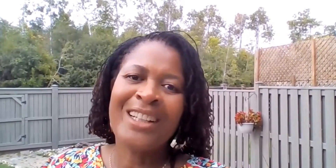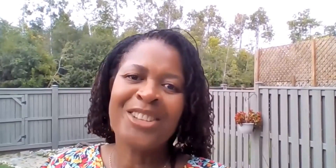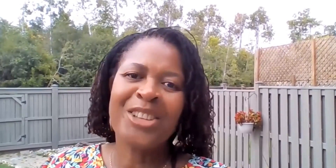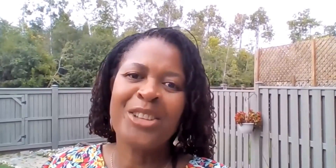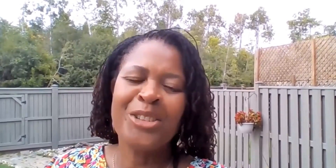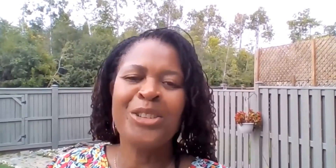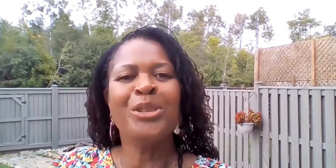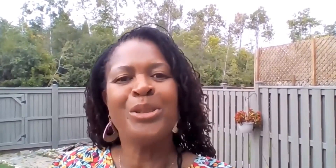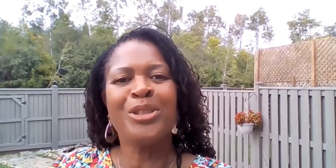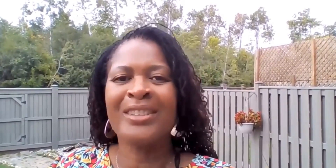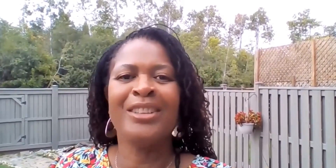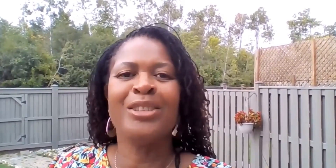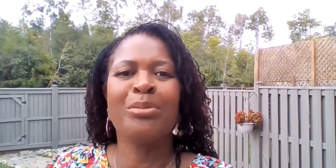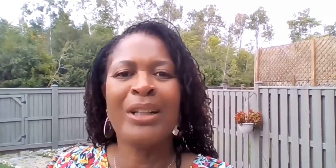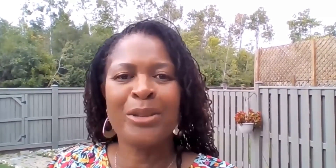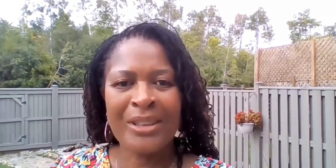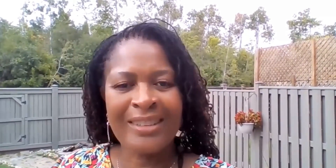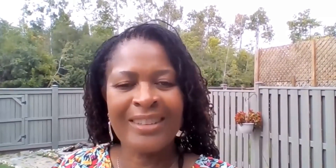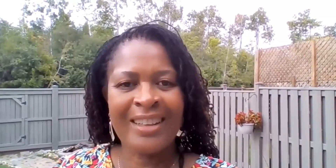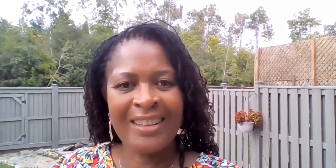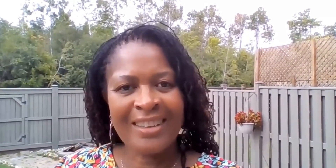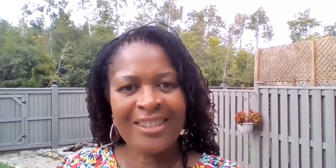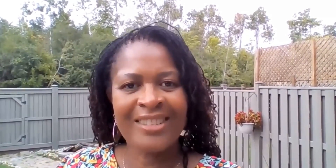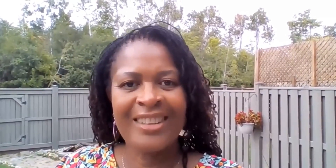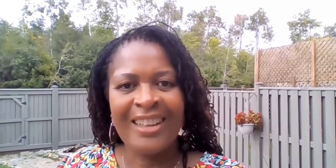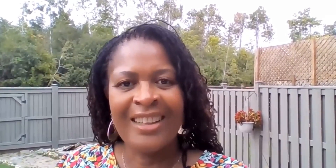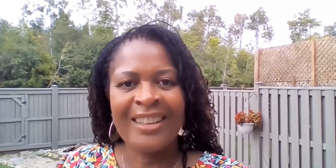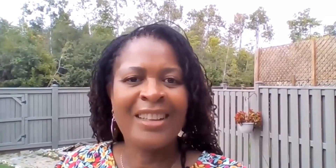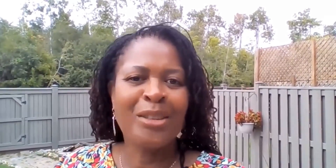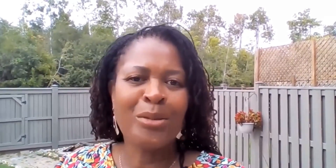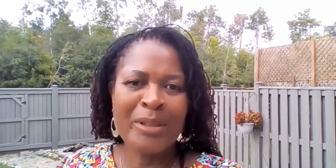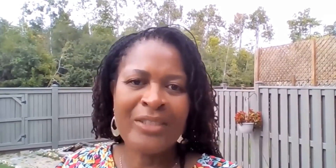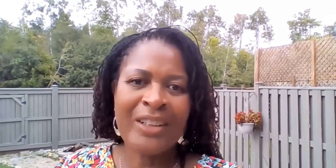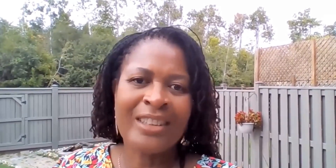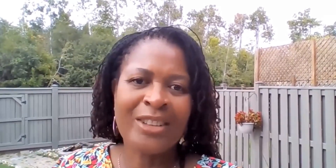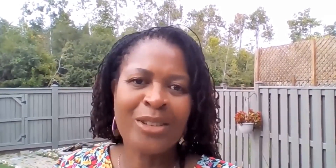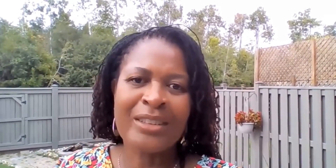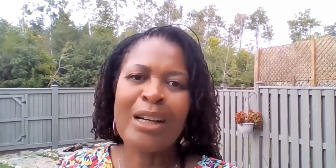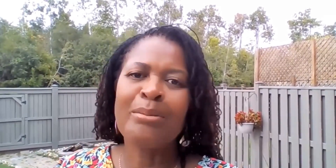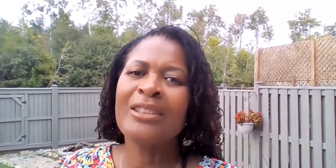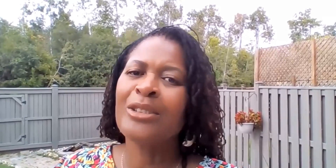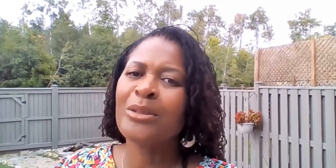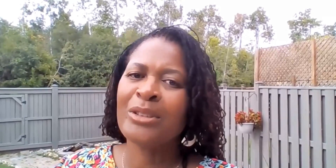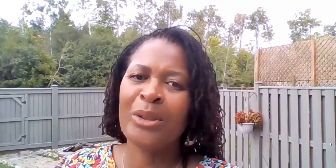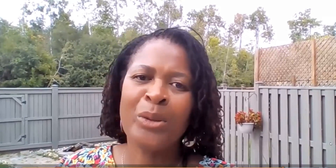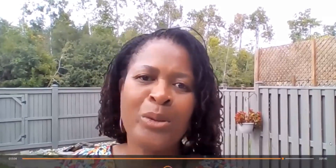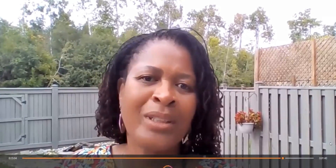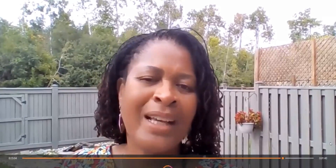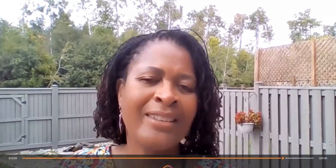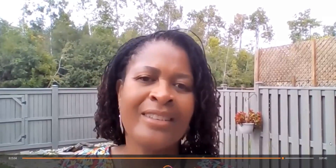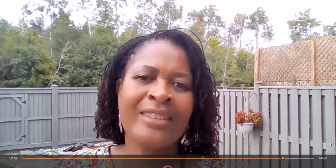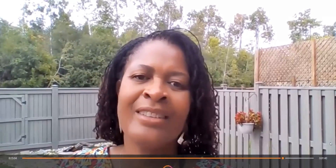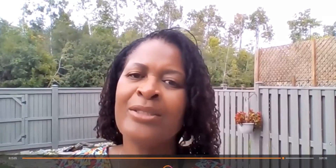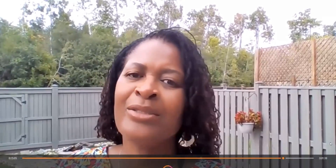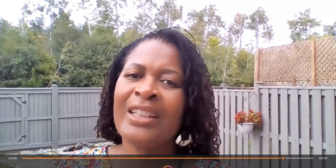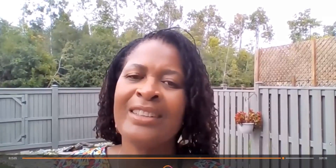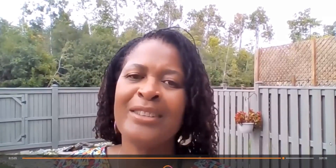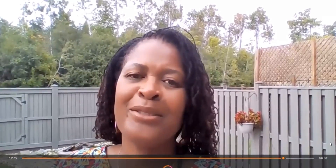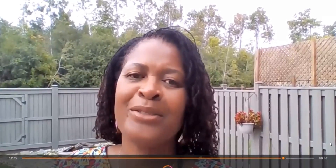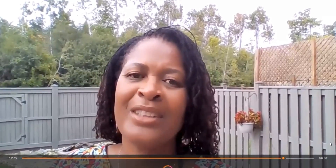With fresh, new strategic priorities to guide us, the Kenyan Women's Foundation is coming into its own as